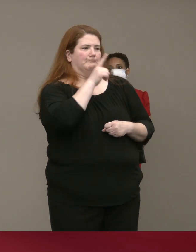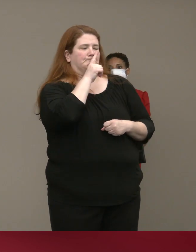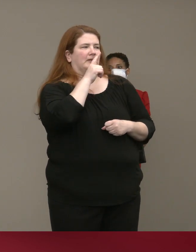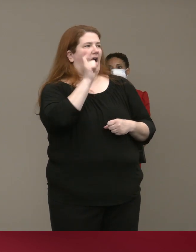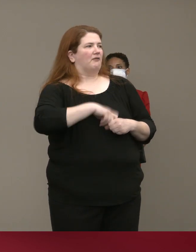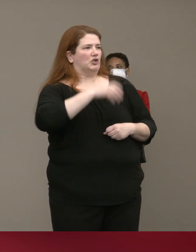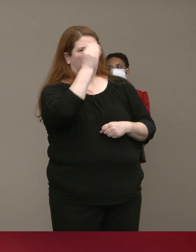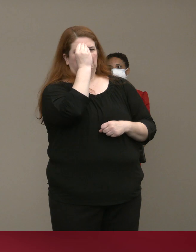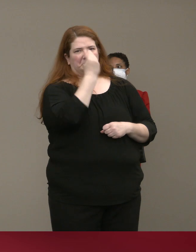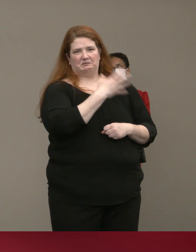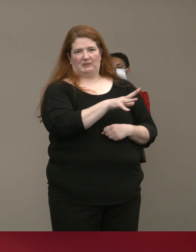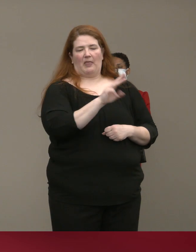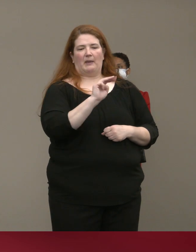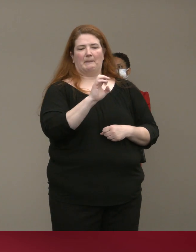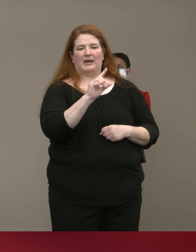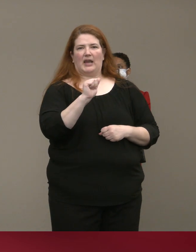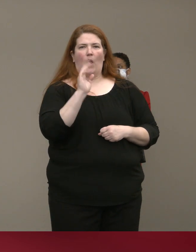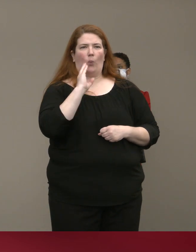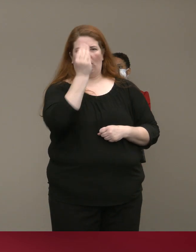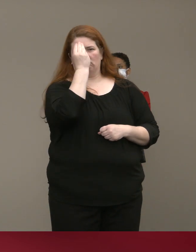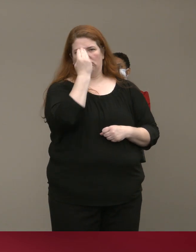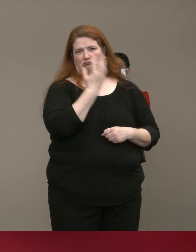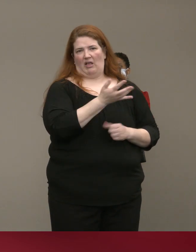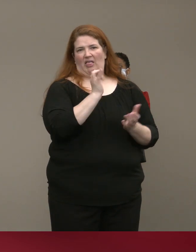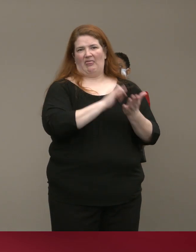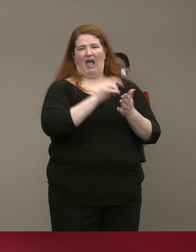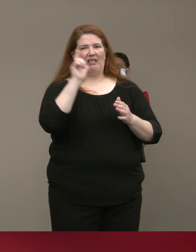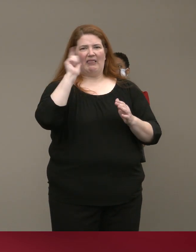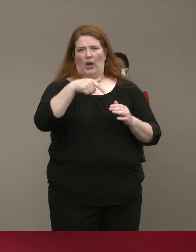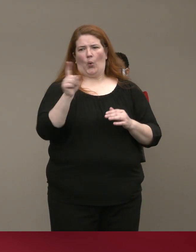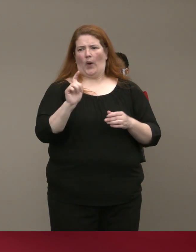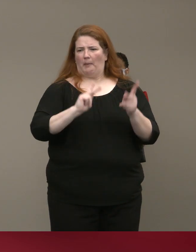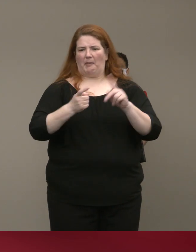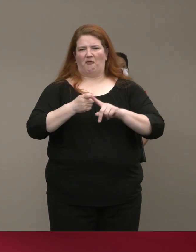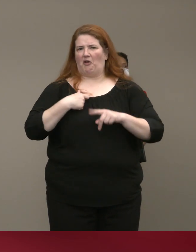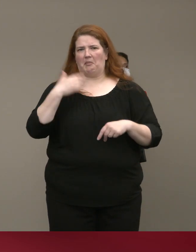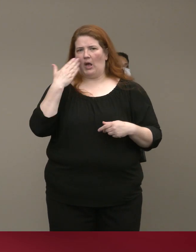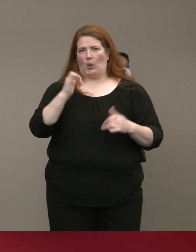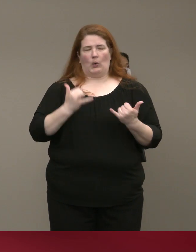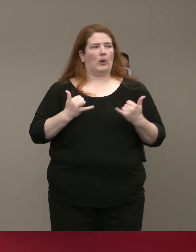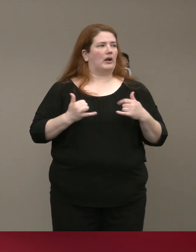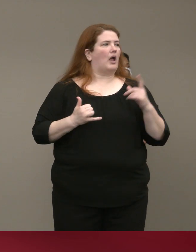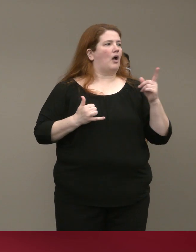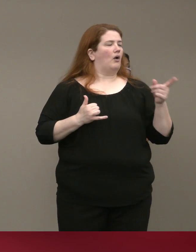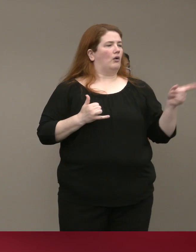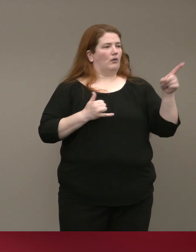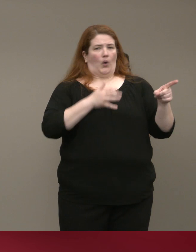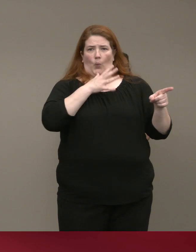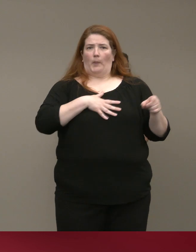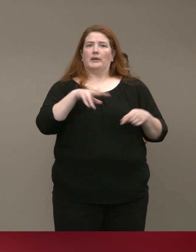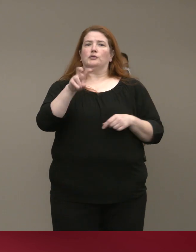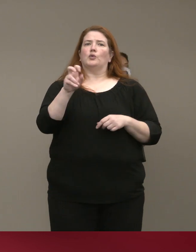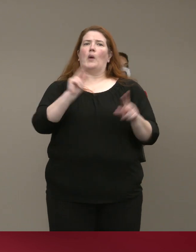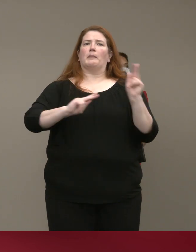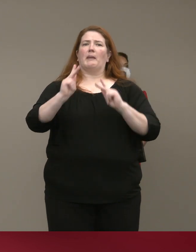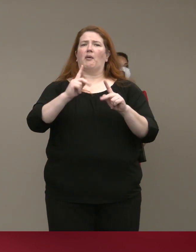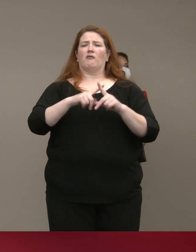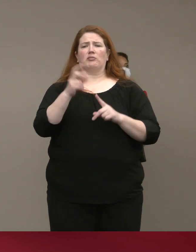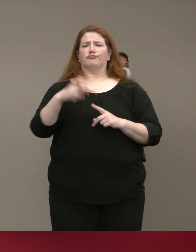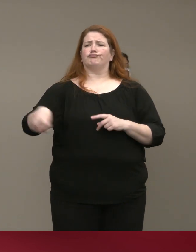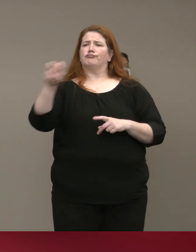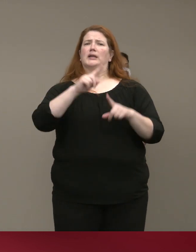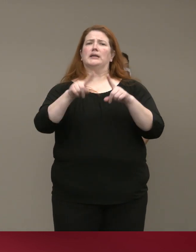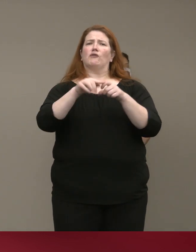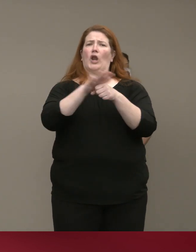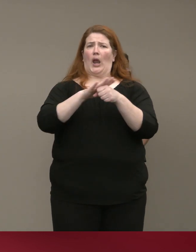our media folks to follow up with that question as far as where were people from and that type of thing. But Chief, when you talk about 200 people that were kind of traveling from area to area, do you